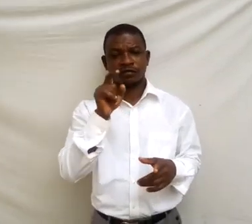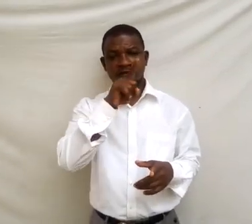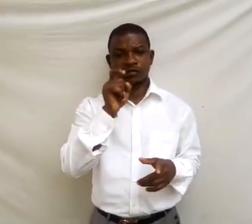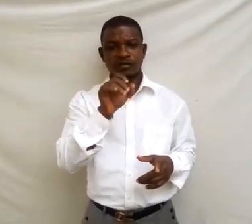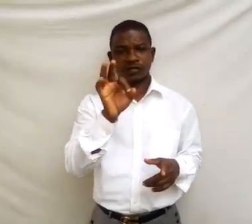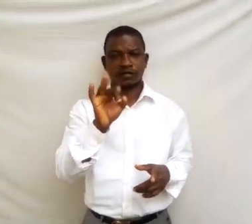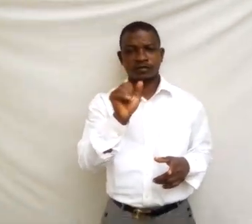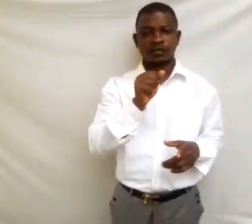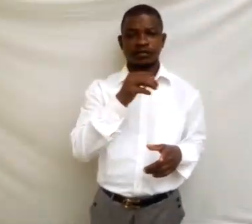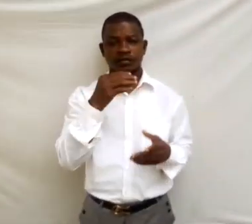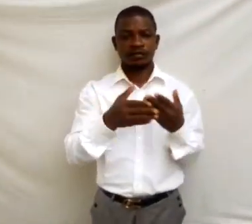Simplify